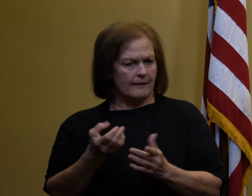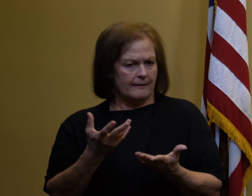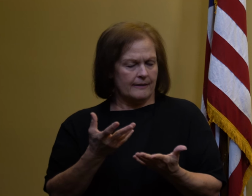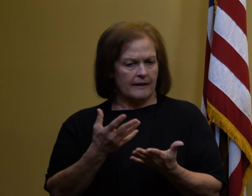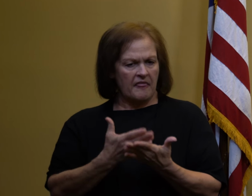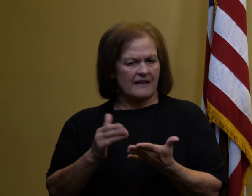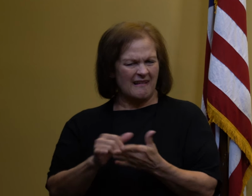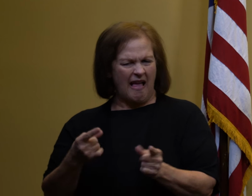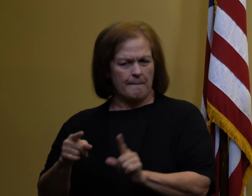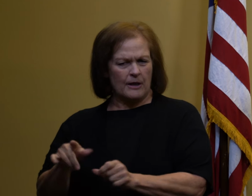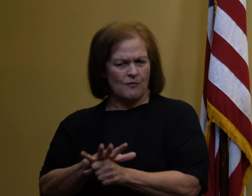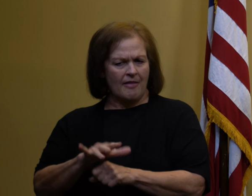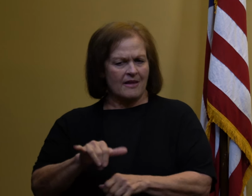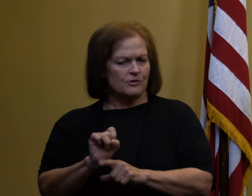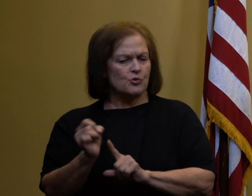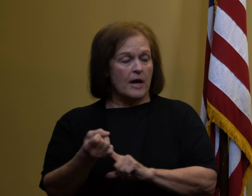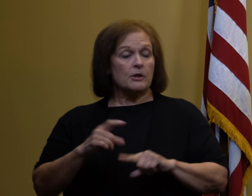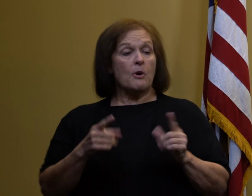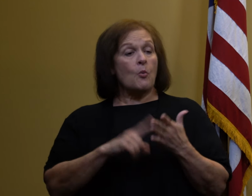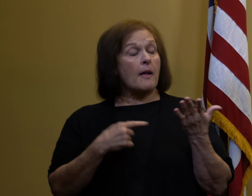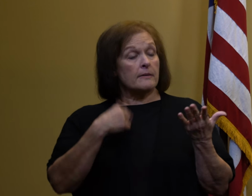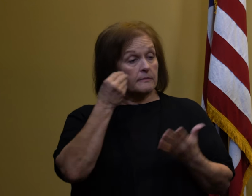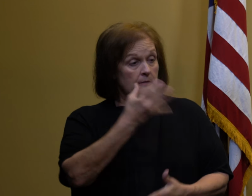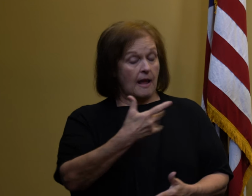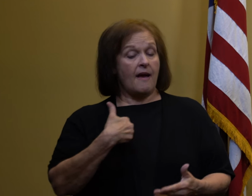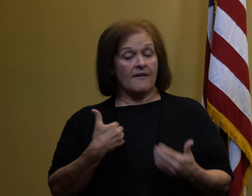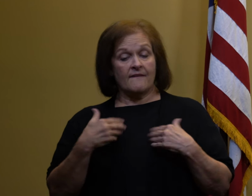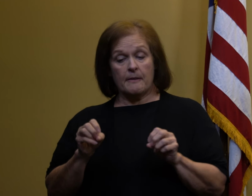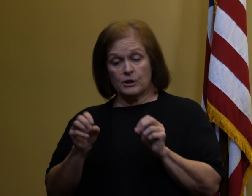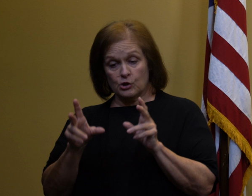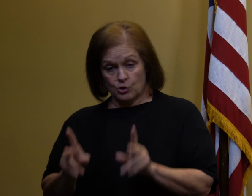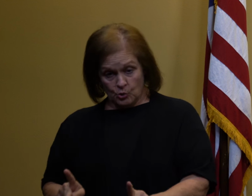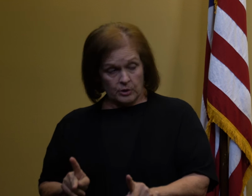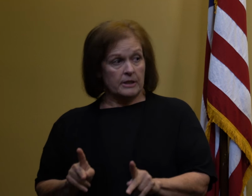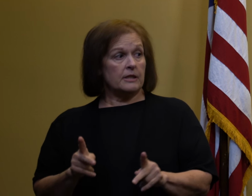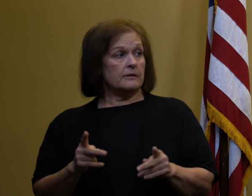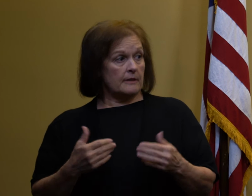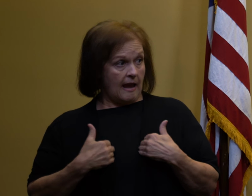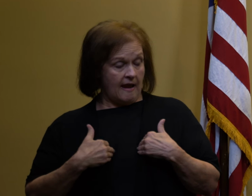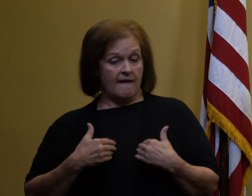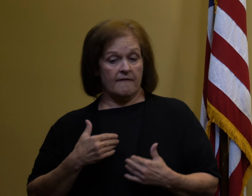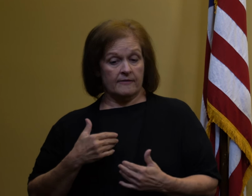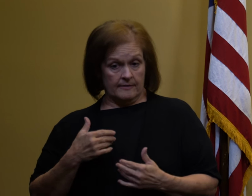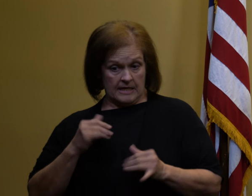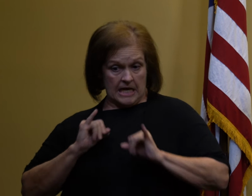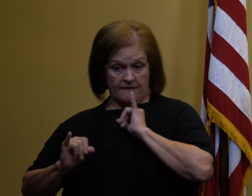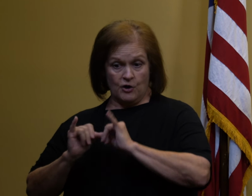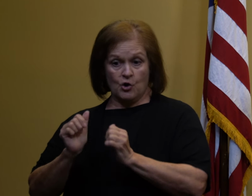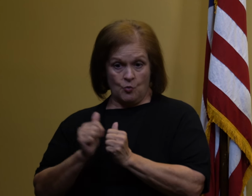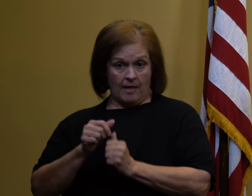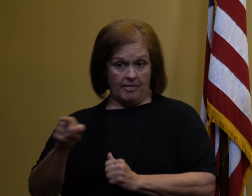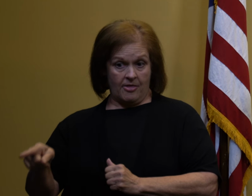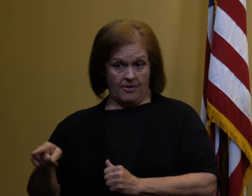wake of it. What I will say is that I've had the opportunity to host my own interviews with candidates,